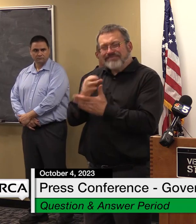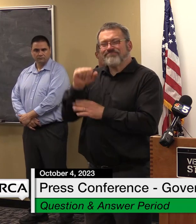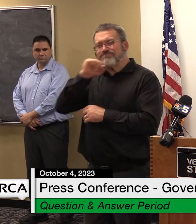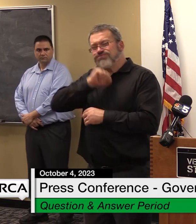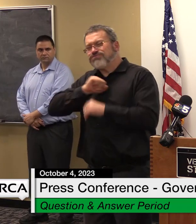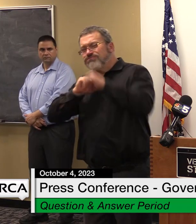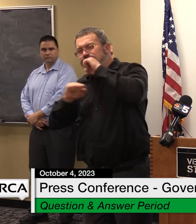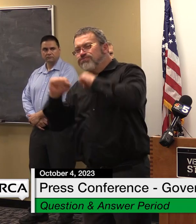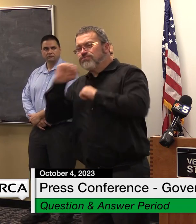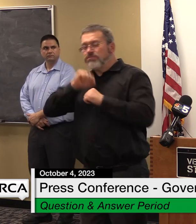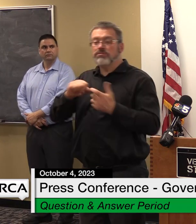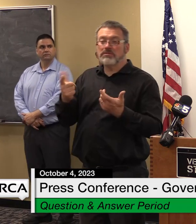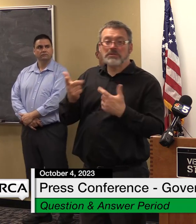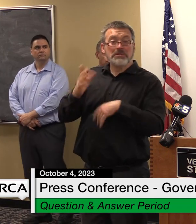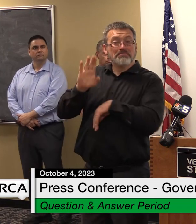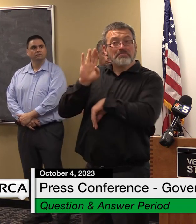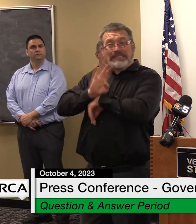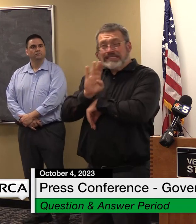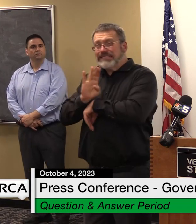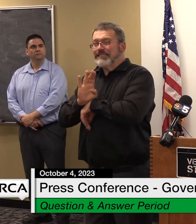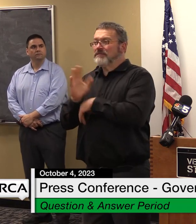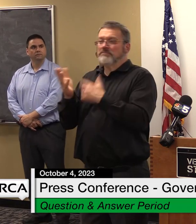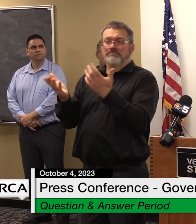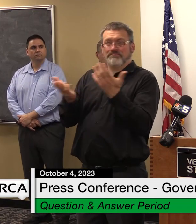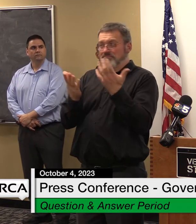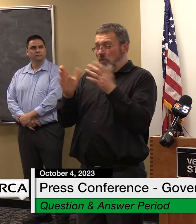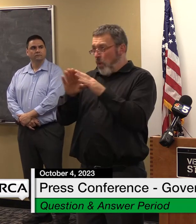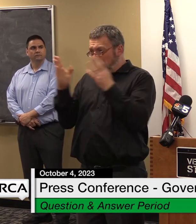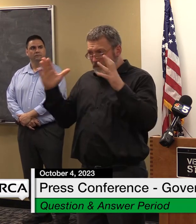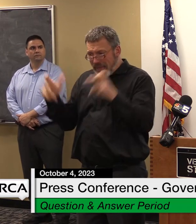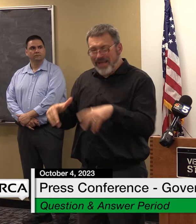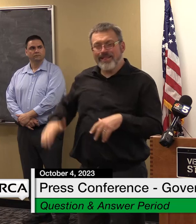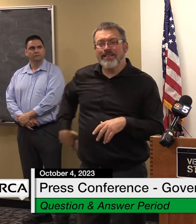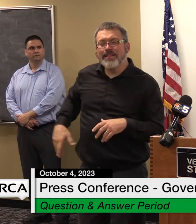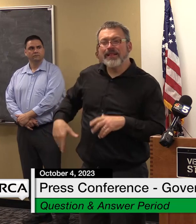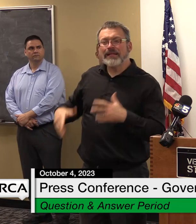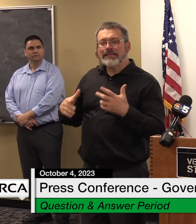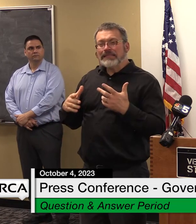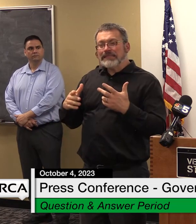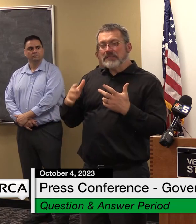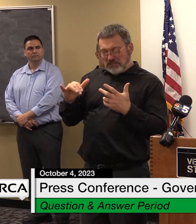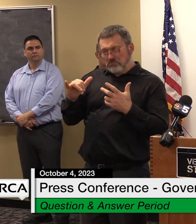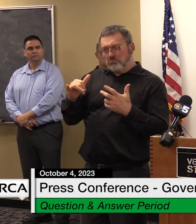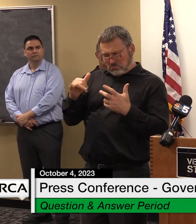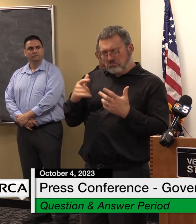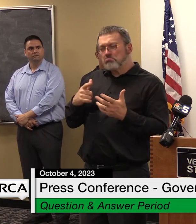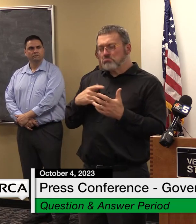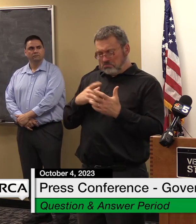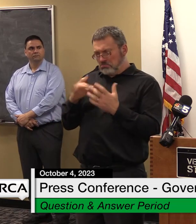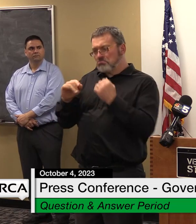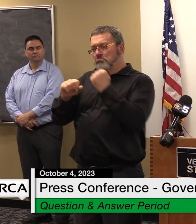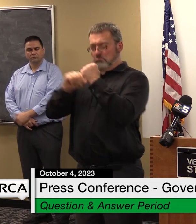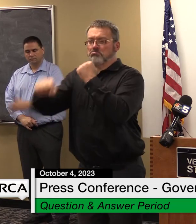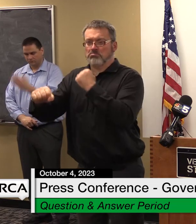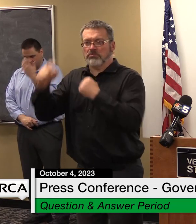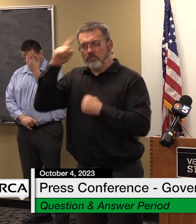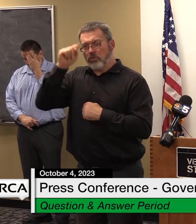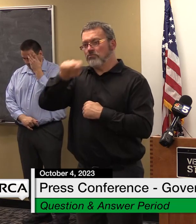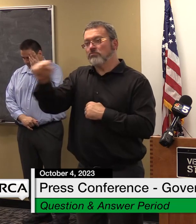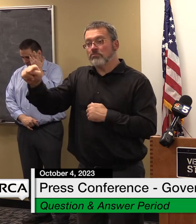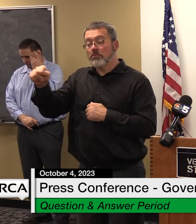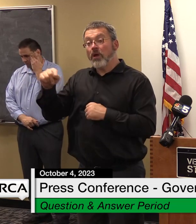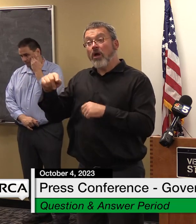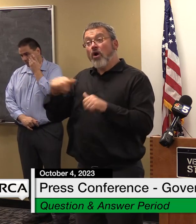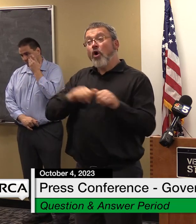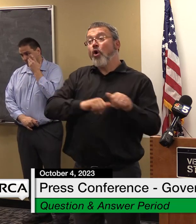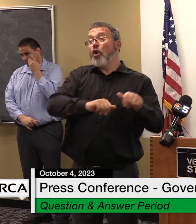business that is going back, they just have an open back up, we should extend it, right? But to waive it across the board